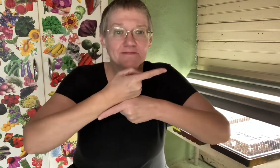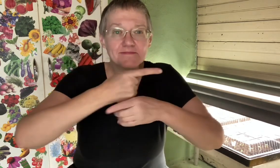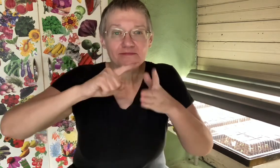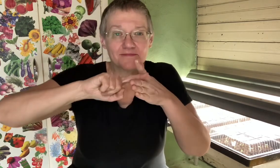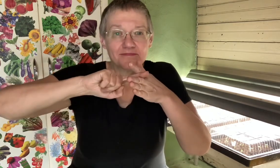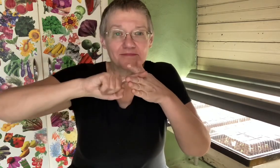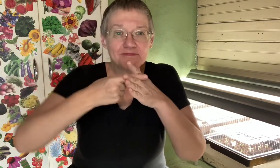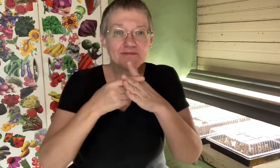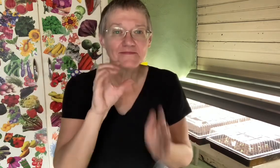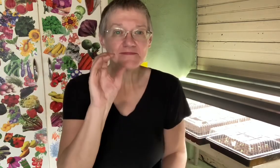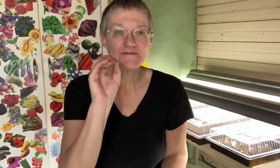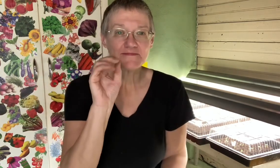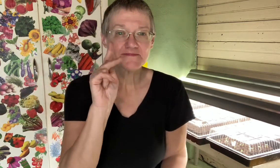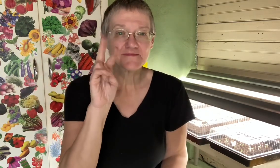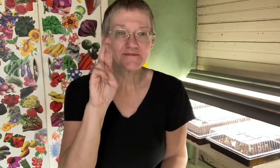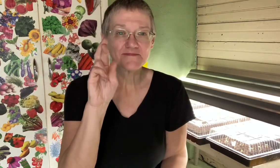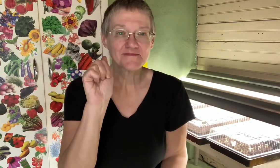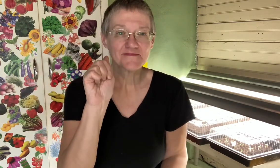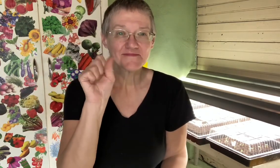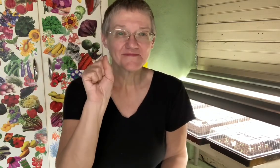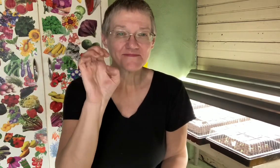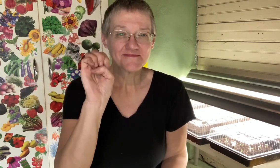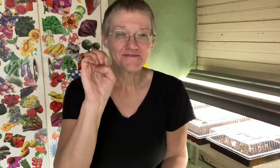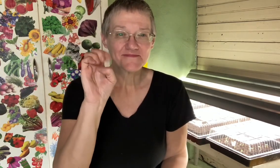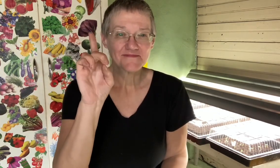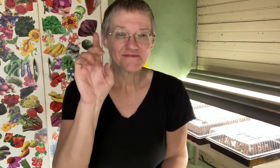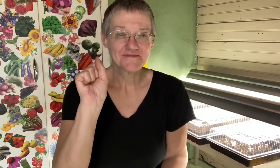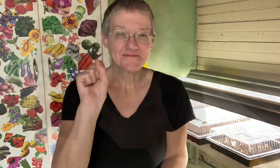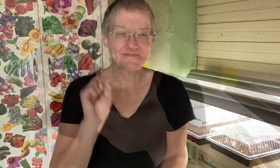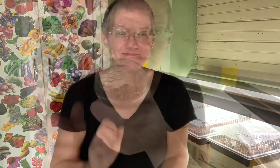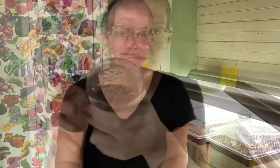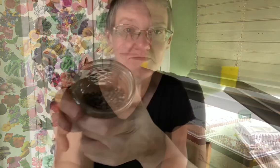Today we're going to start okra seeds.